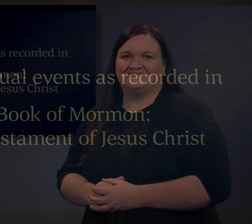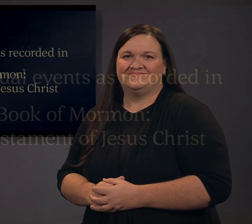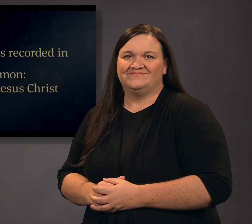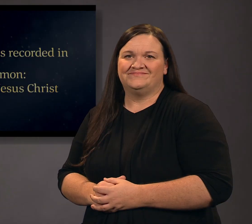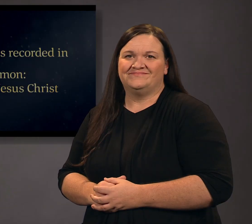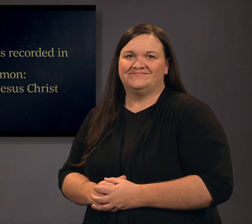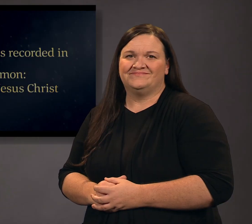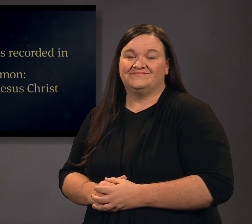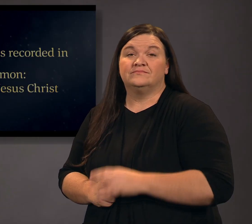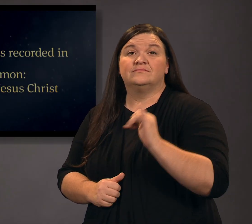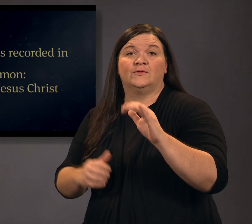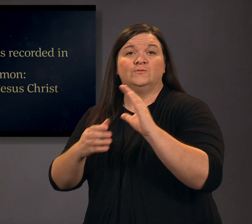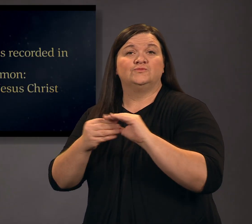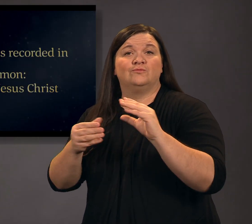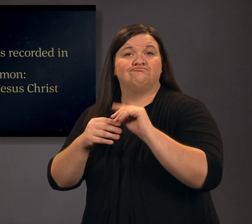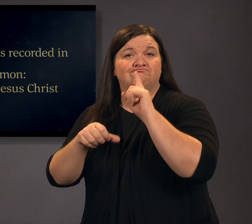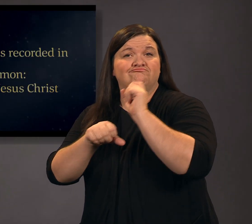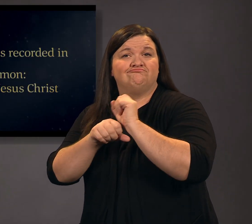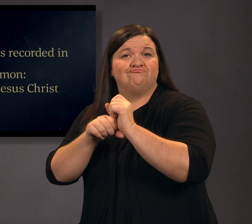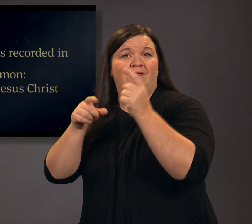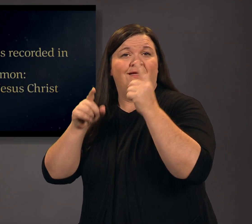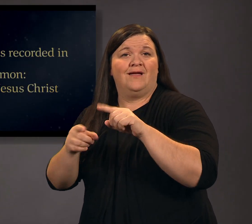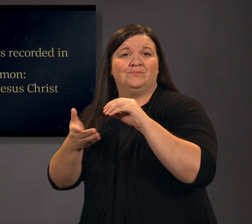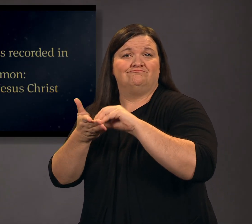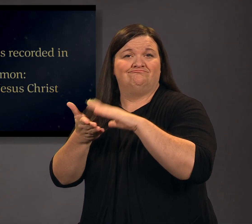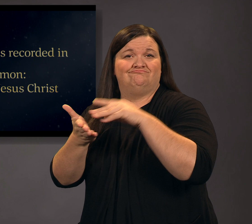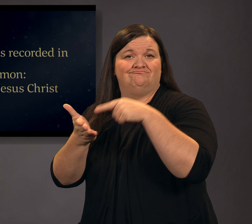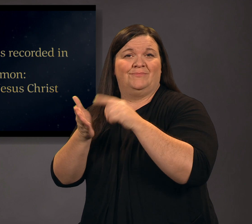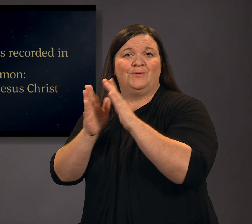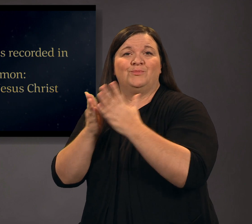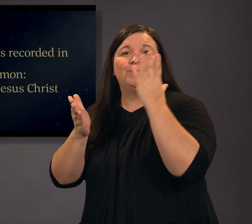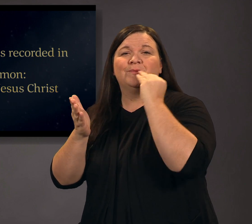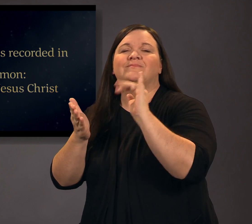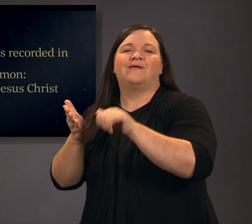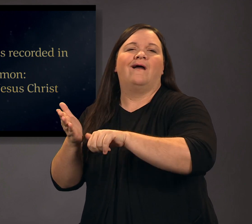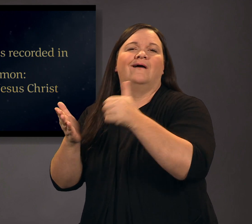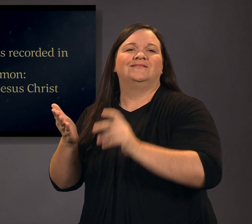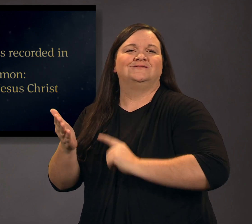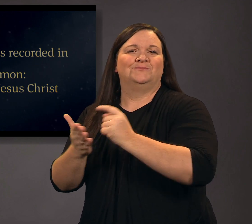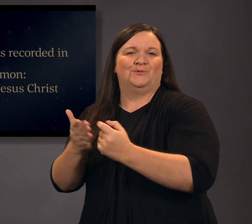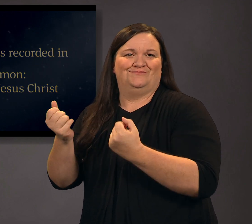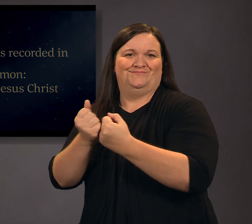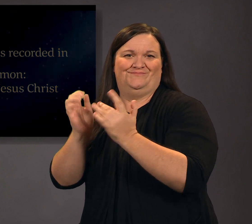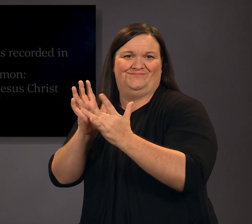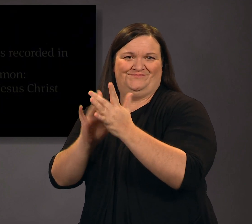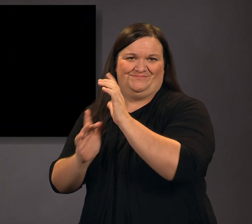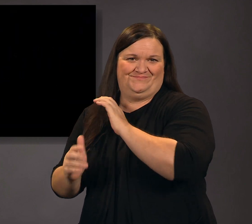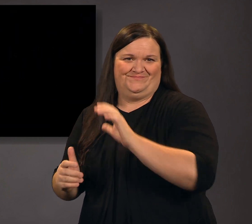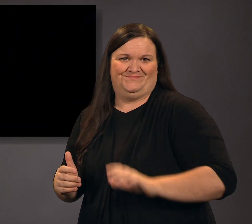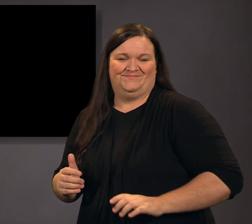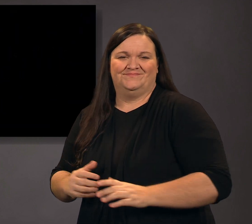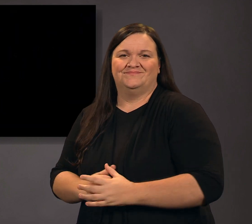Based on actual events as recorded in the Book of Mormon, another testament of Jesus Christ.